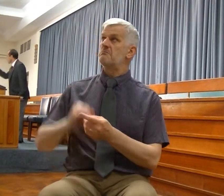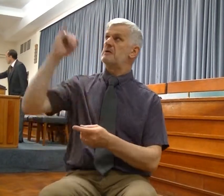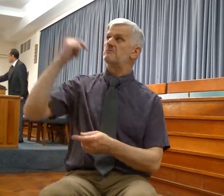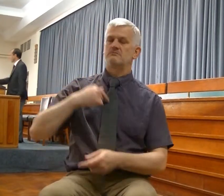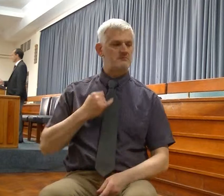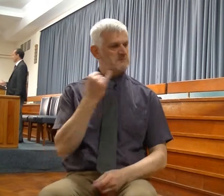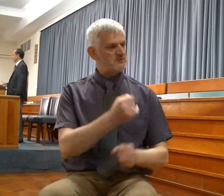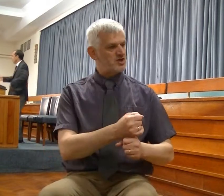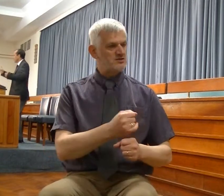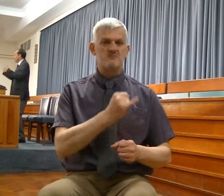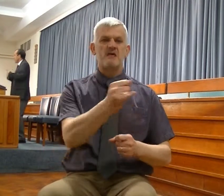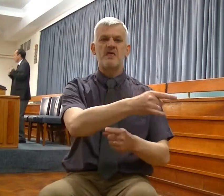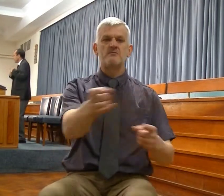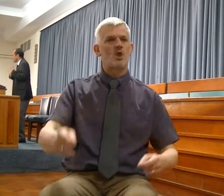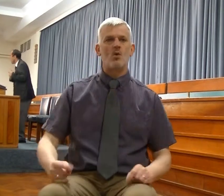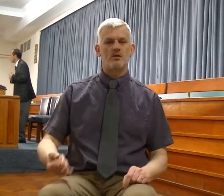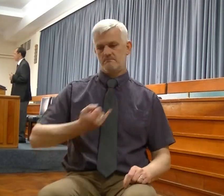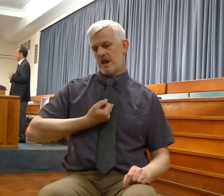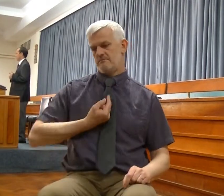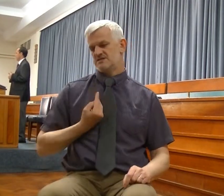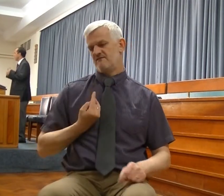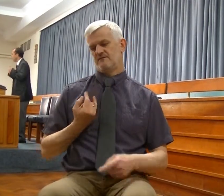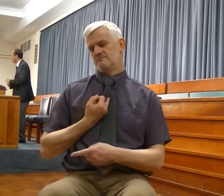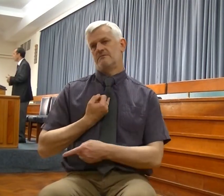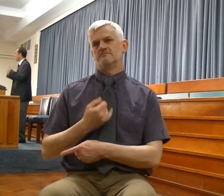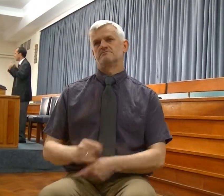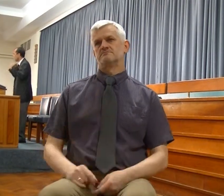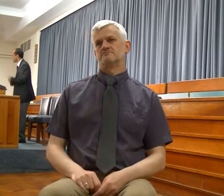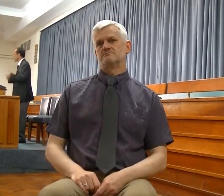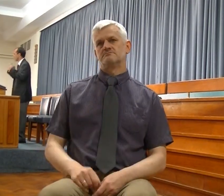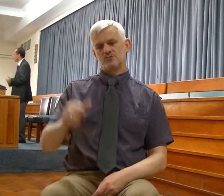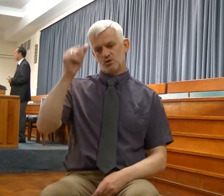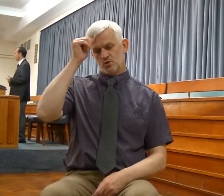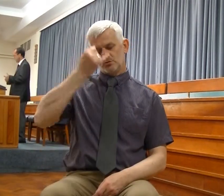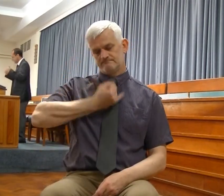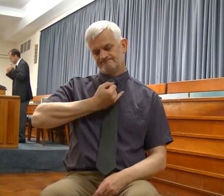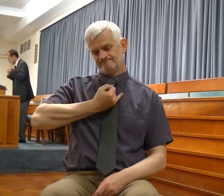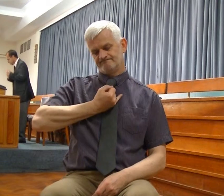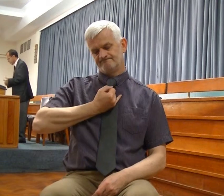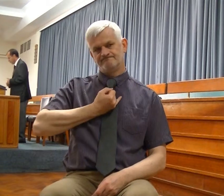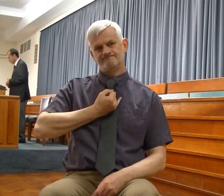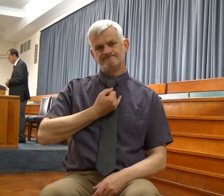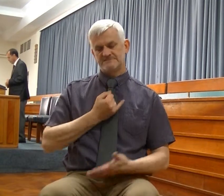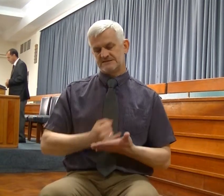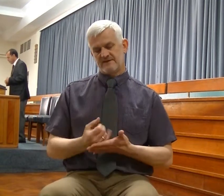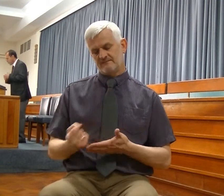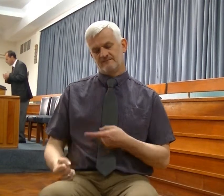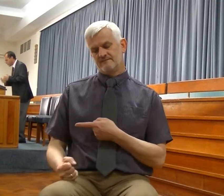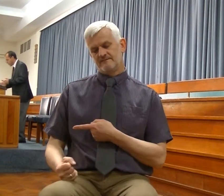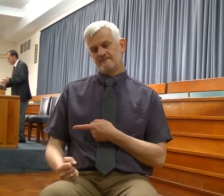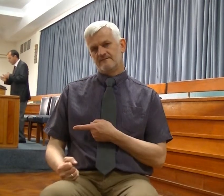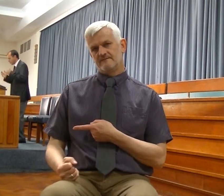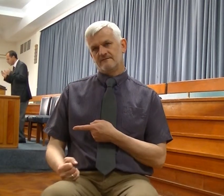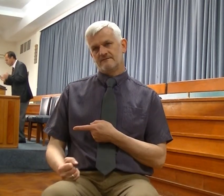no God to blame, no society to blame. He blamed himself. He knew that he is the guilty one, he is the